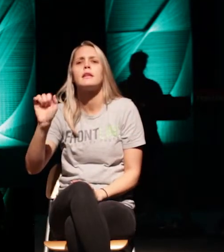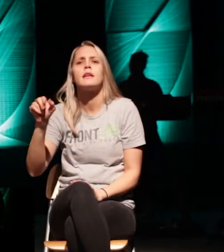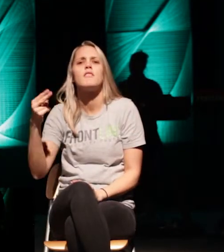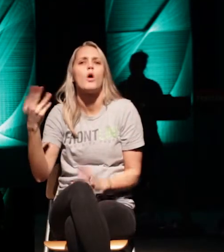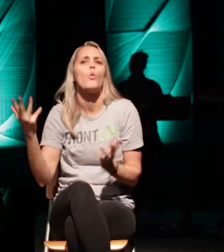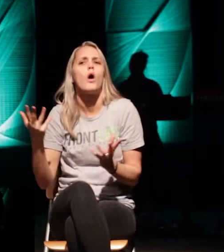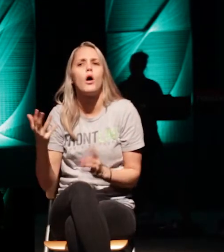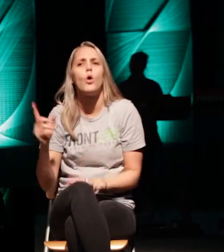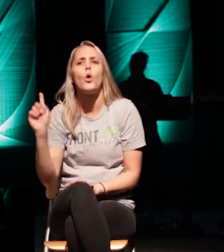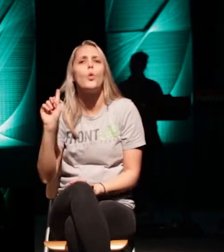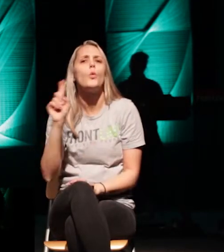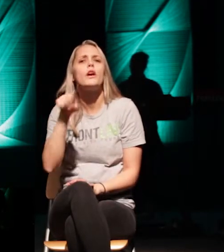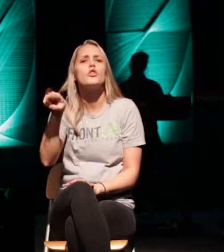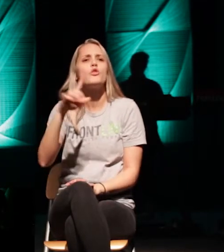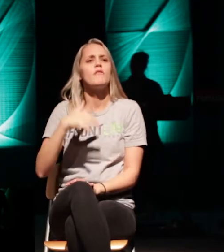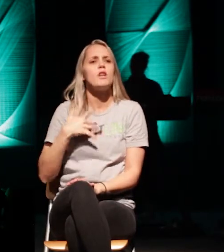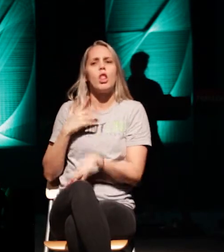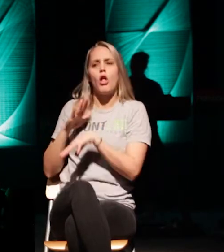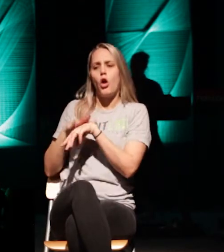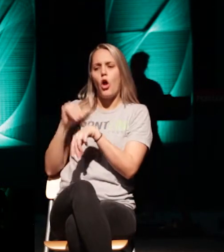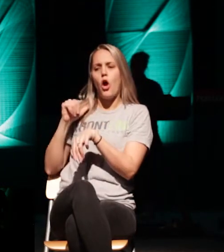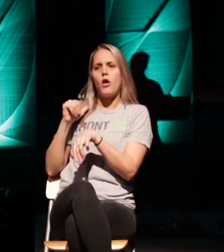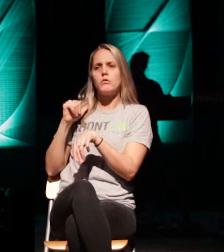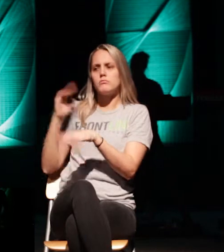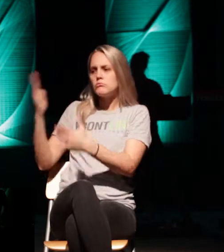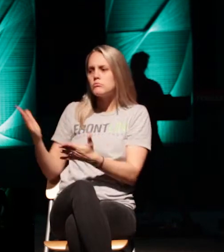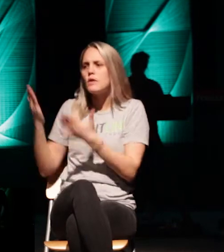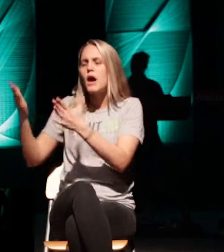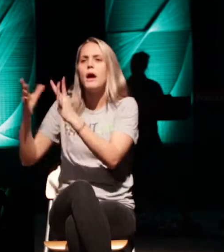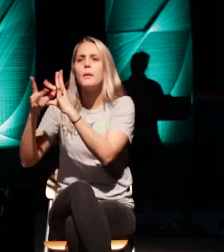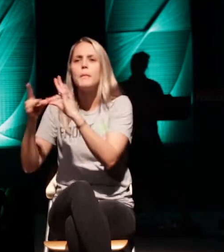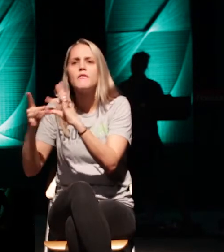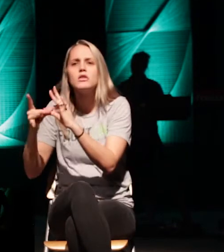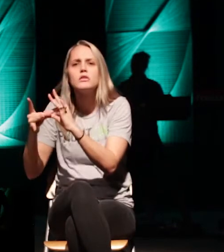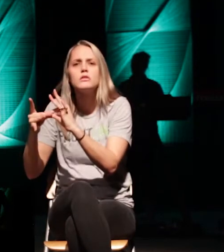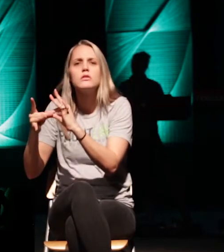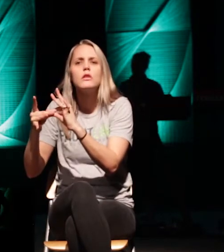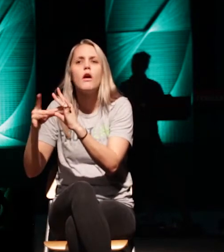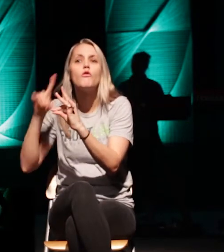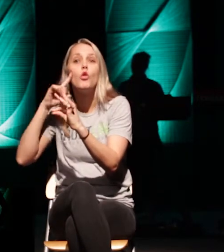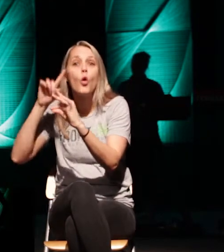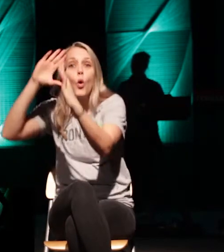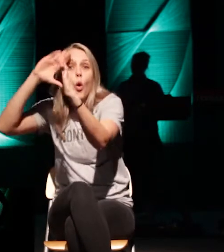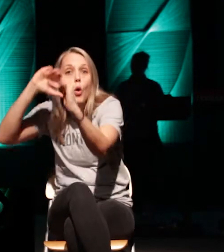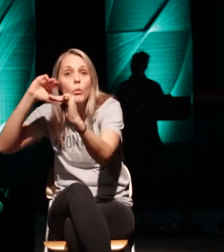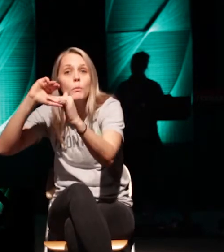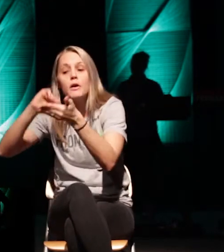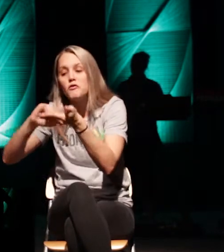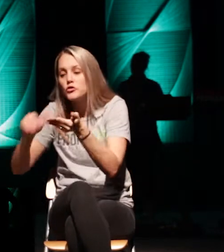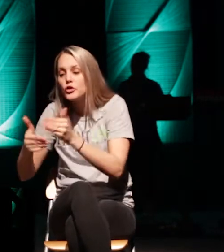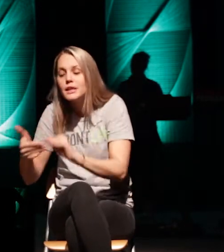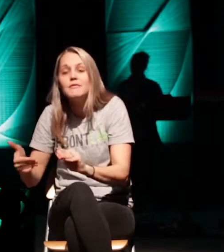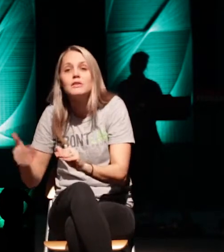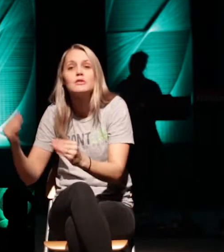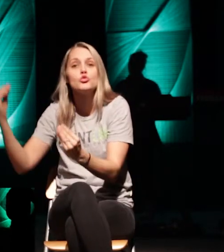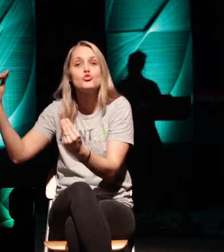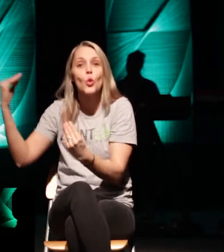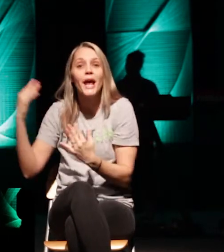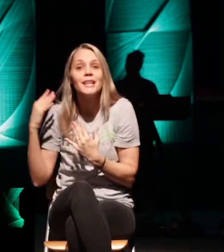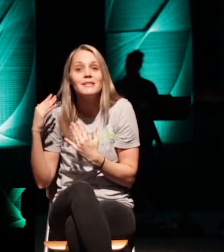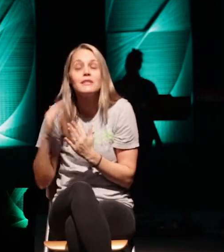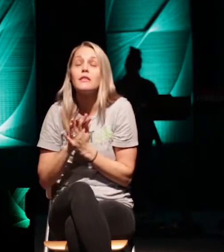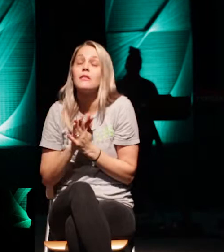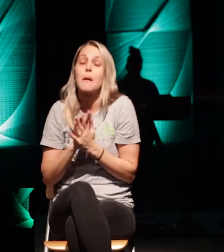Where is it that you have been called to bring a message of hope and of forgiveness and of grace? And maybe,